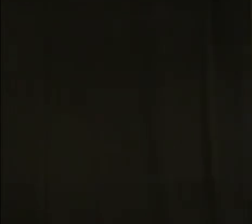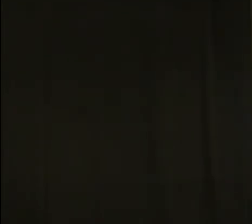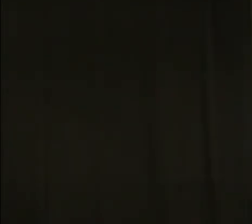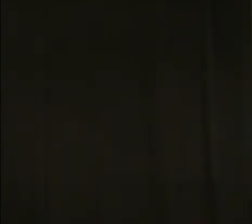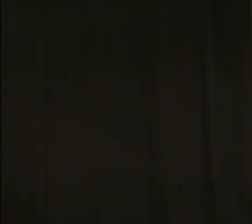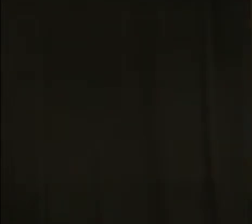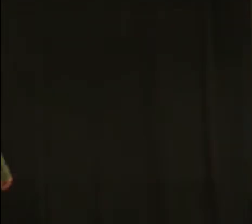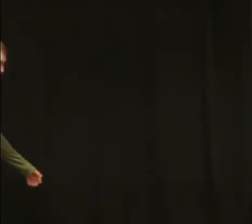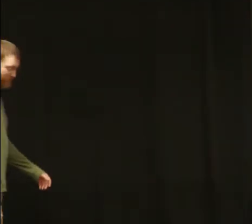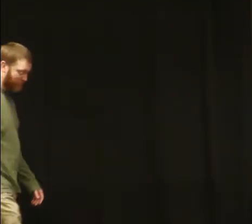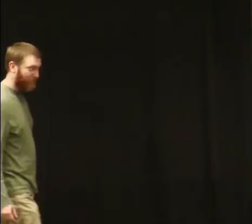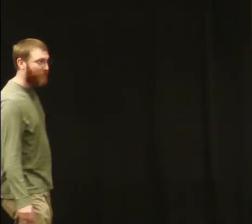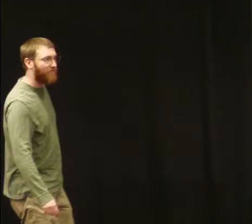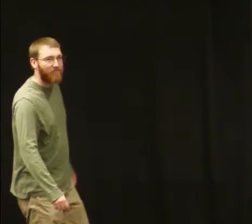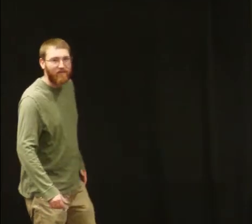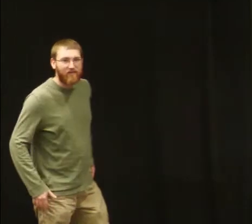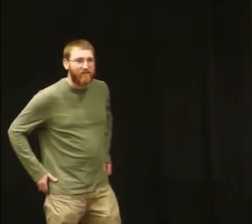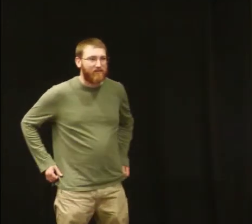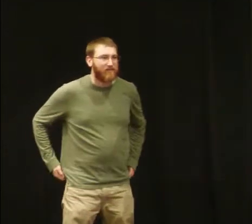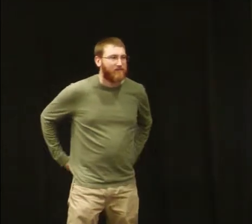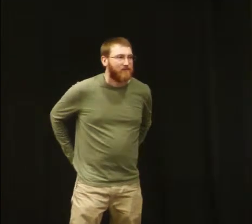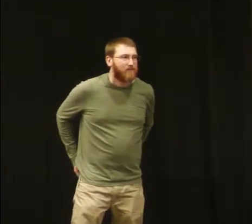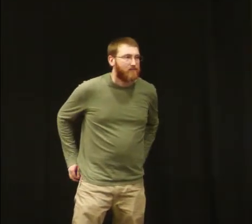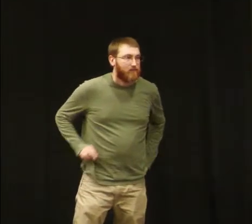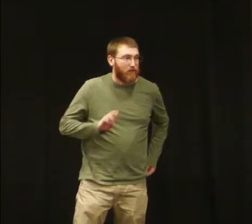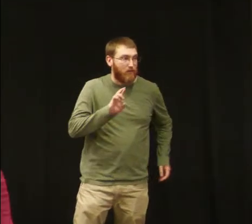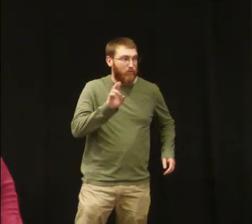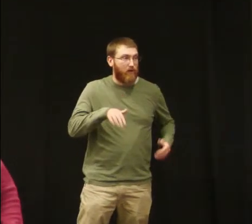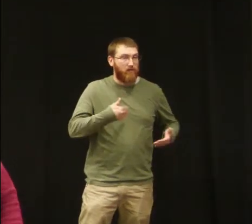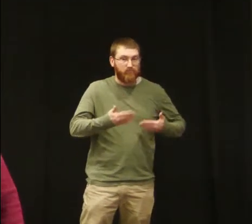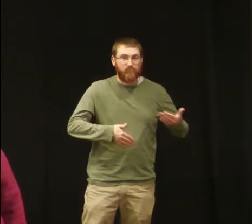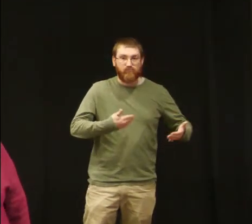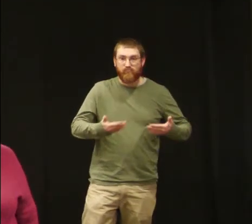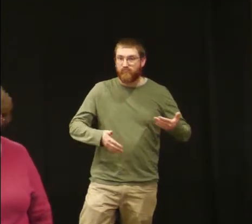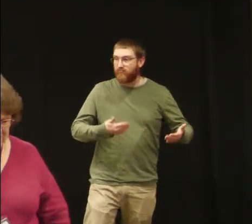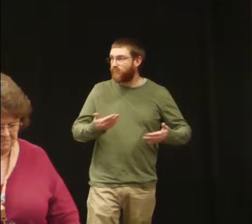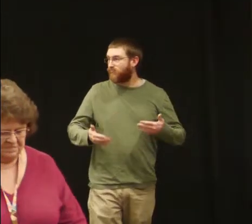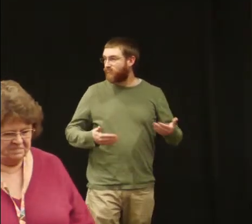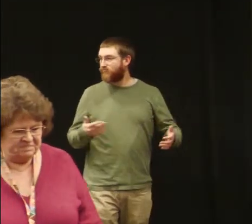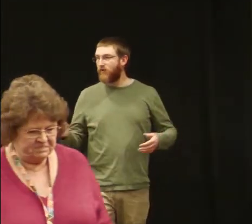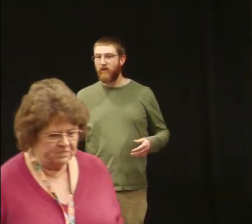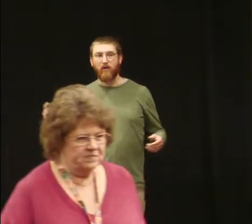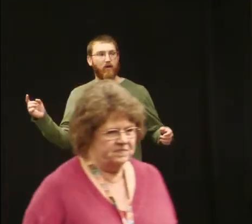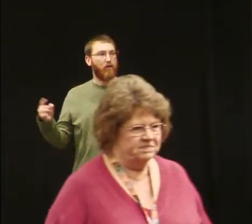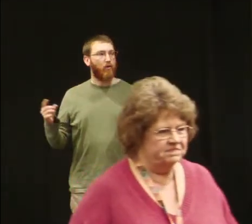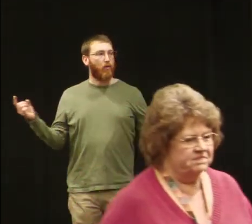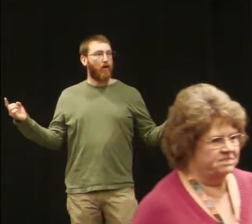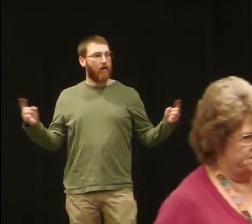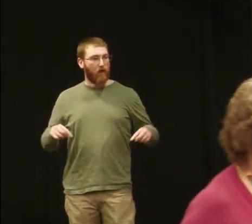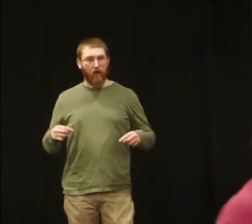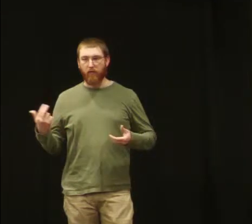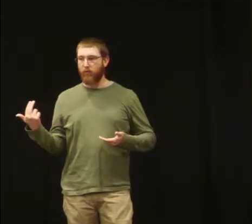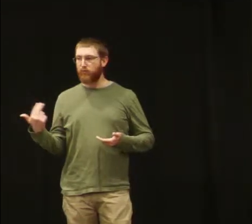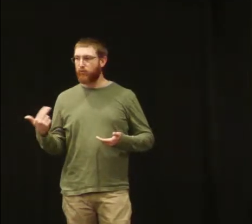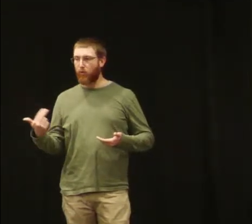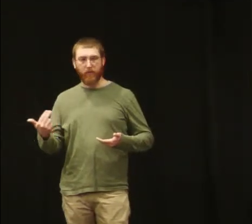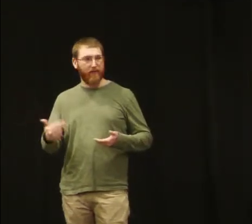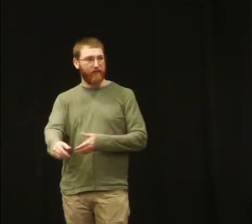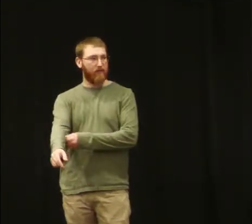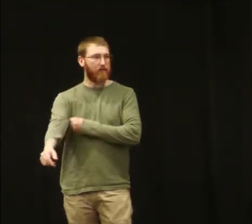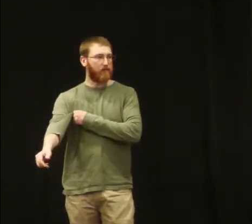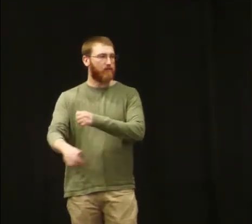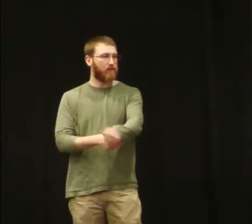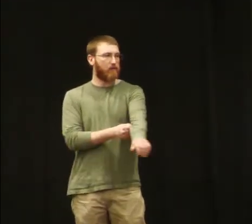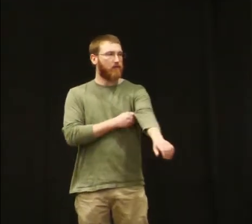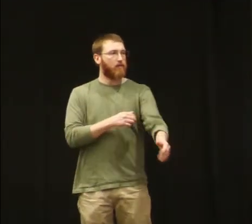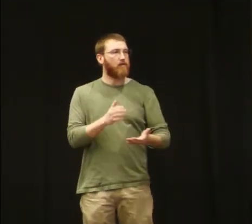We're gonna come back together and keep going forward. As people are walking in, I'm gonna show you, I've had a few people ask,